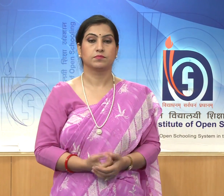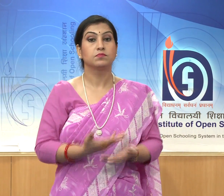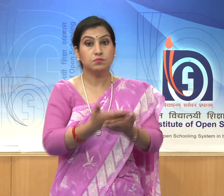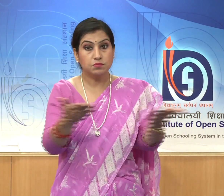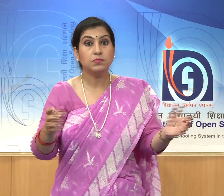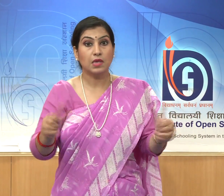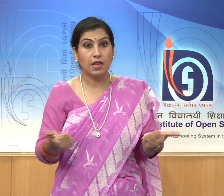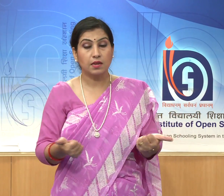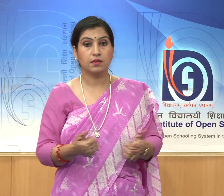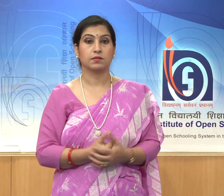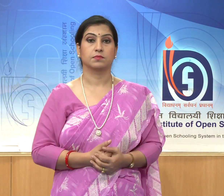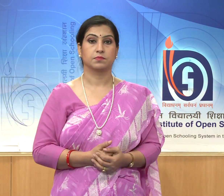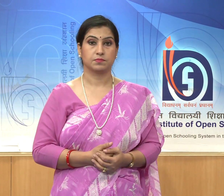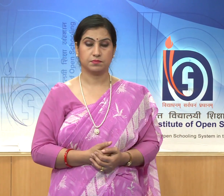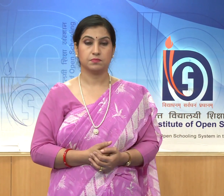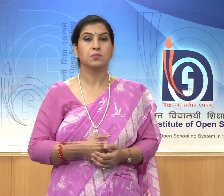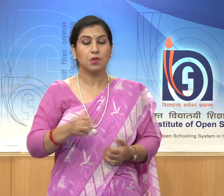Learner will be able to write